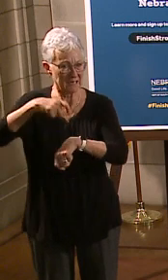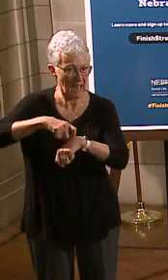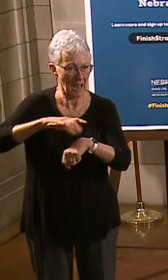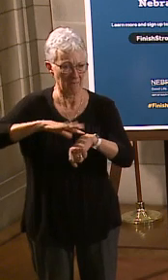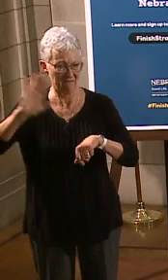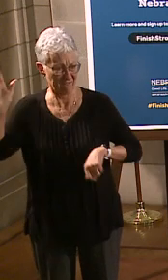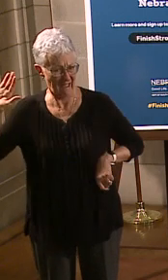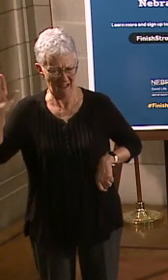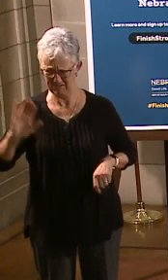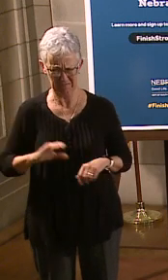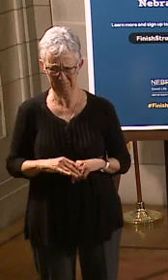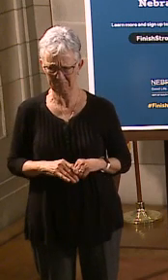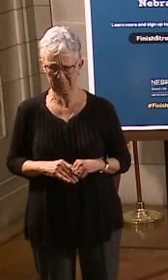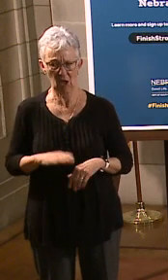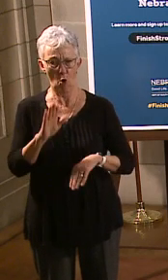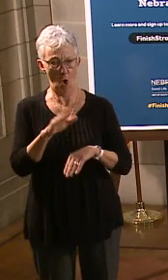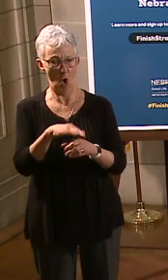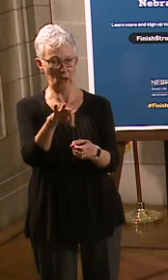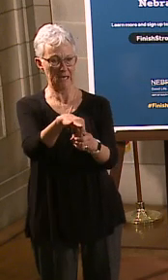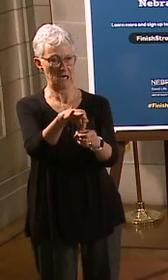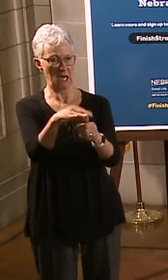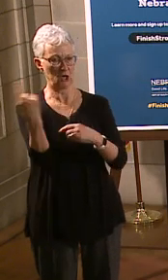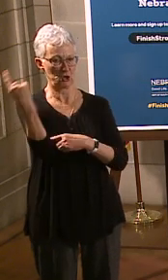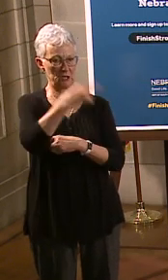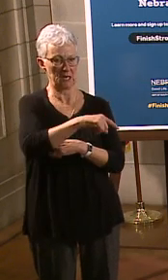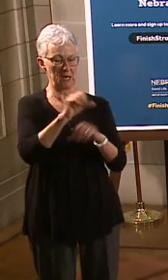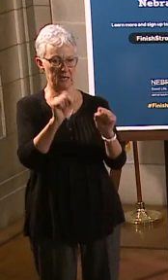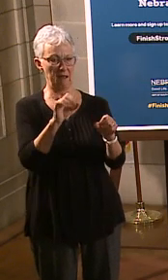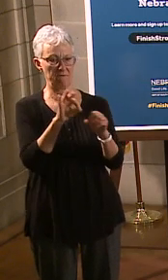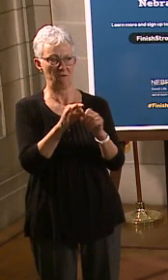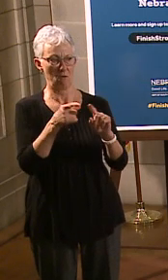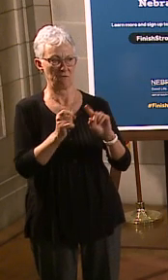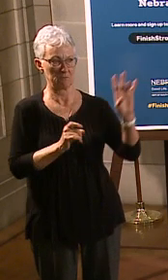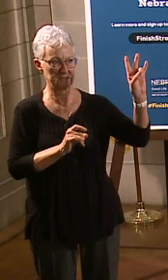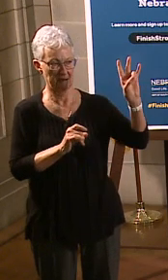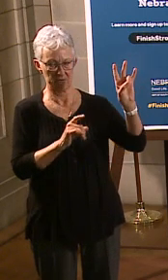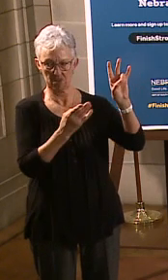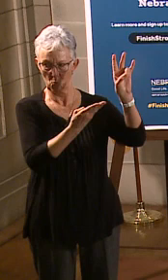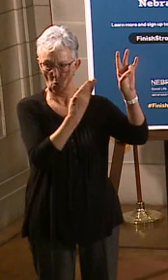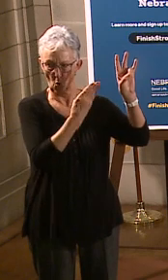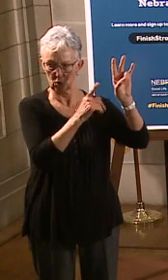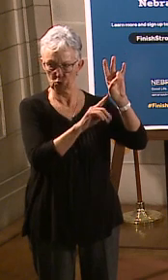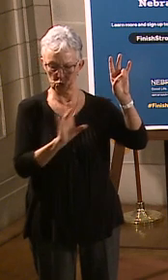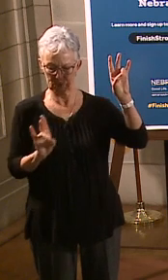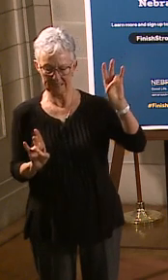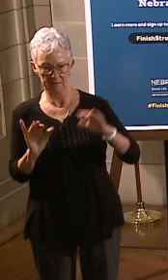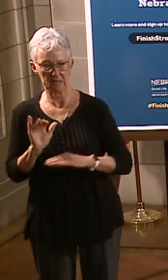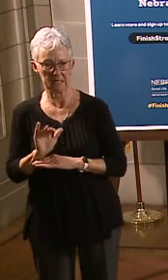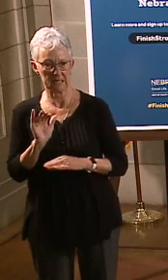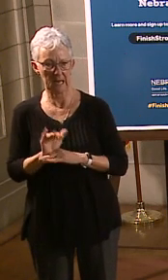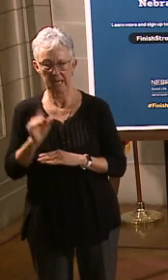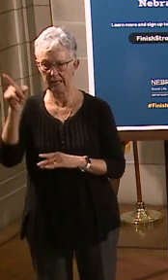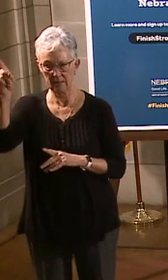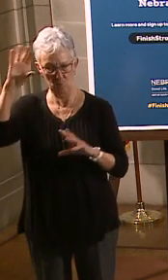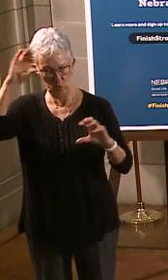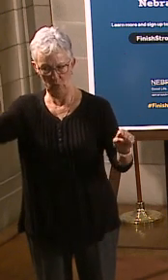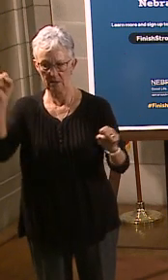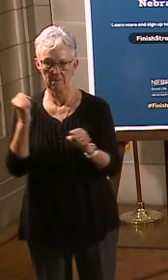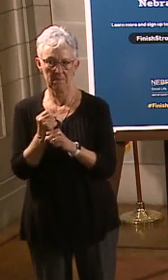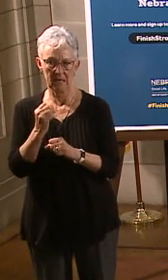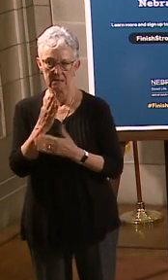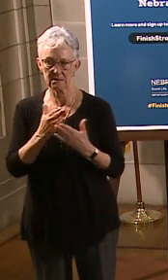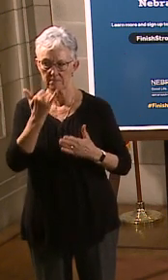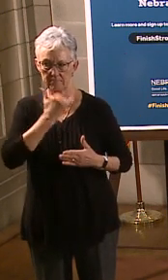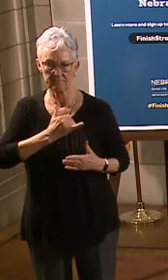7 a.m. to 7 p.m. So the president is clearly just not getting briefed on what this law says, and he's making a lot of misstatements that are just factually not